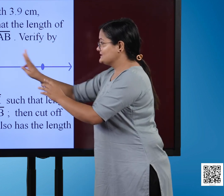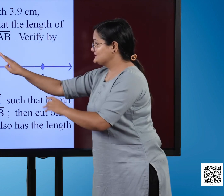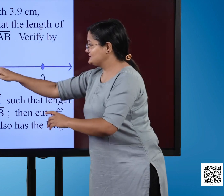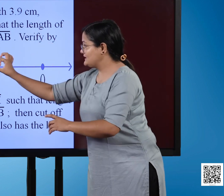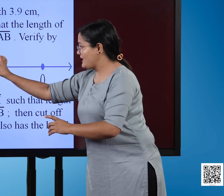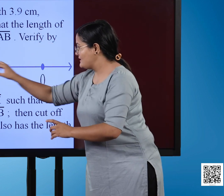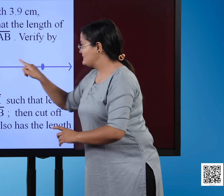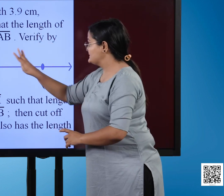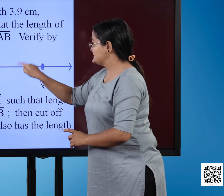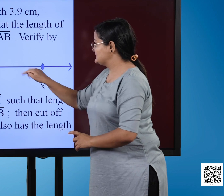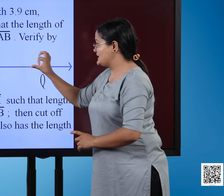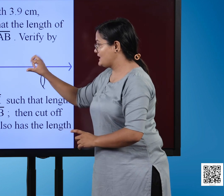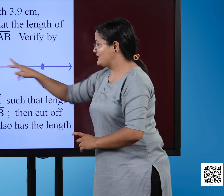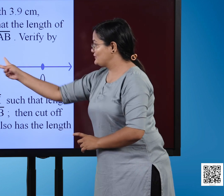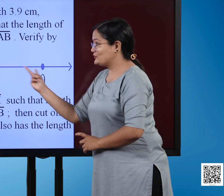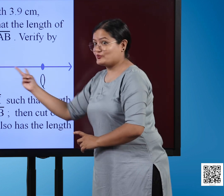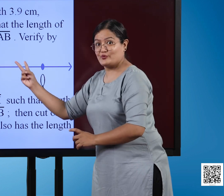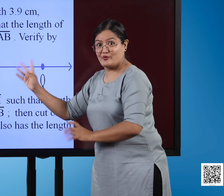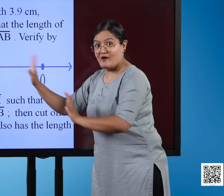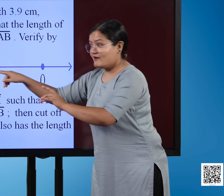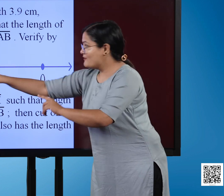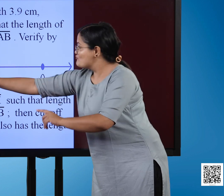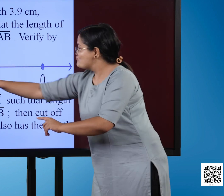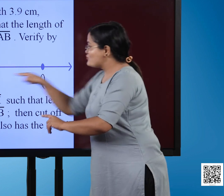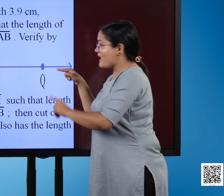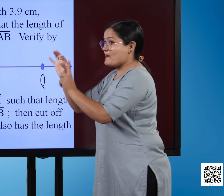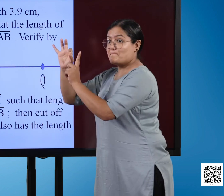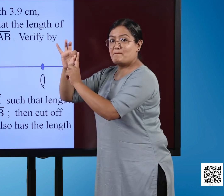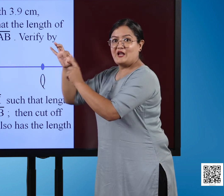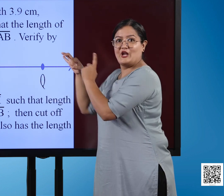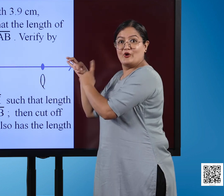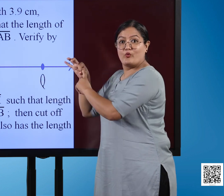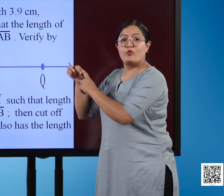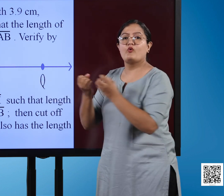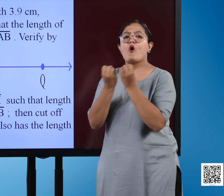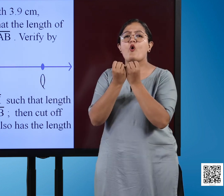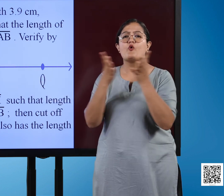XQ such that segment XQ also has the length of segment AB.